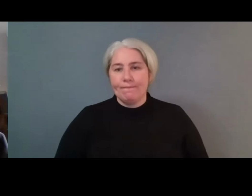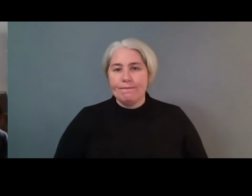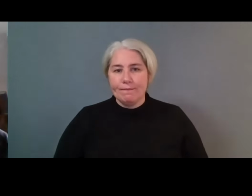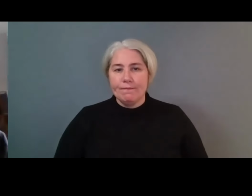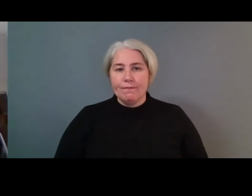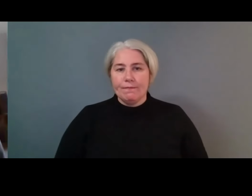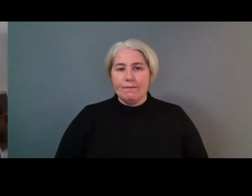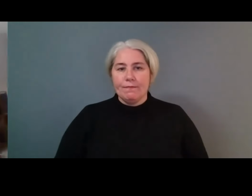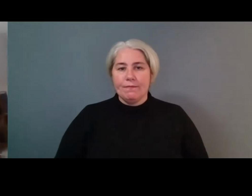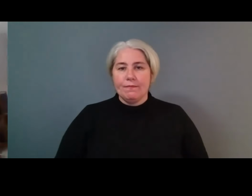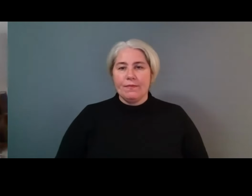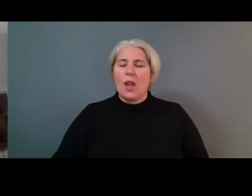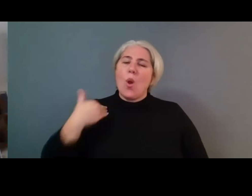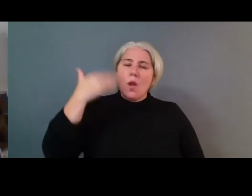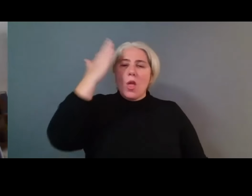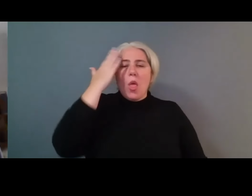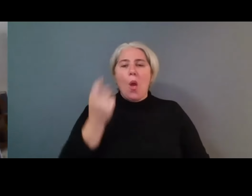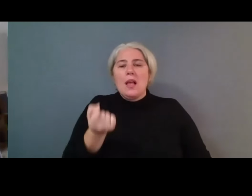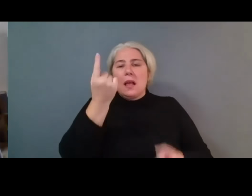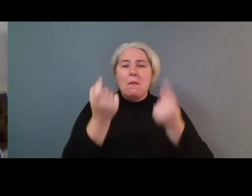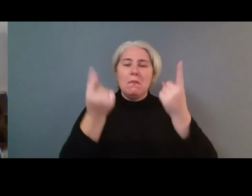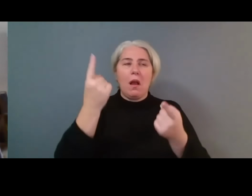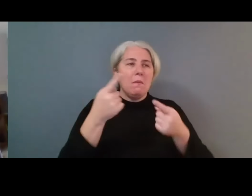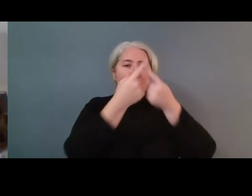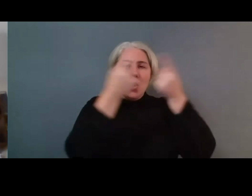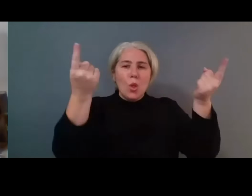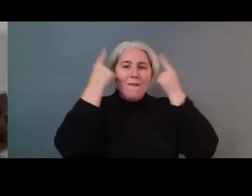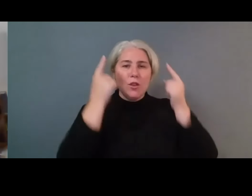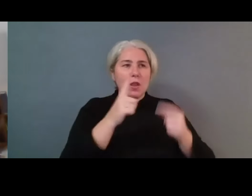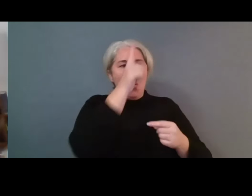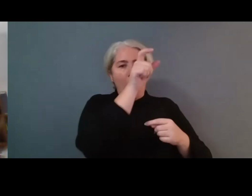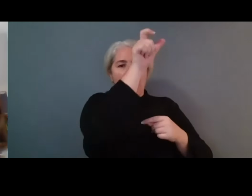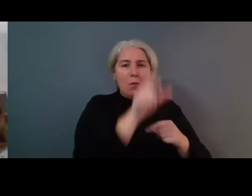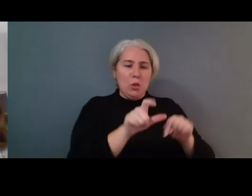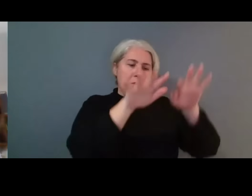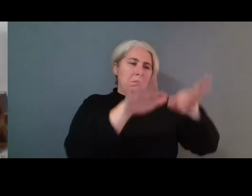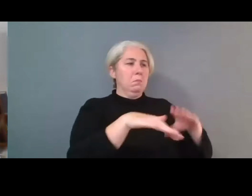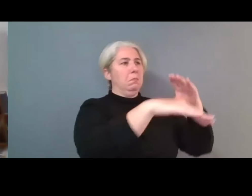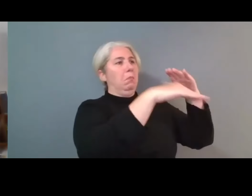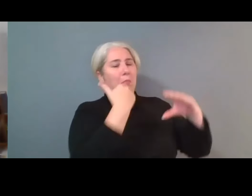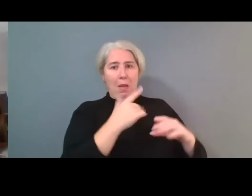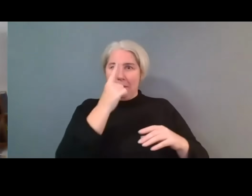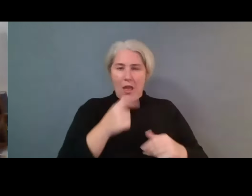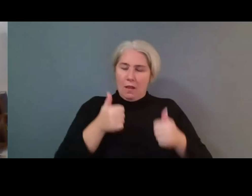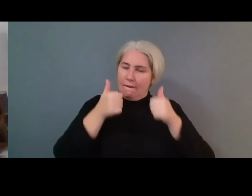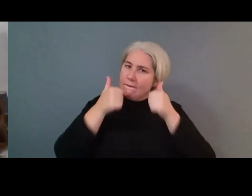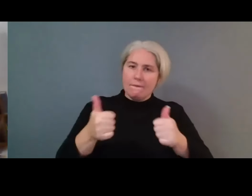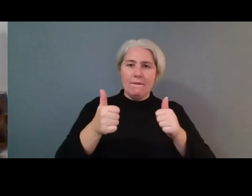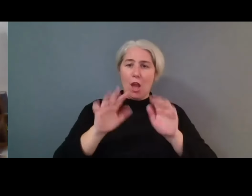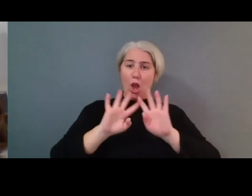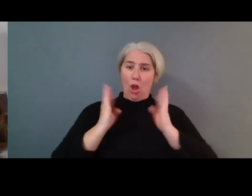that's one voice. It's maybe someone who has a big reputation, but the committee listens a lot